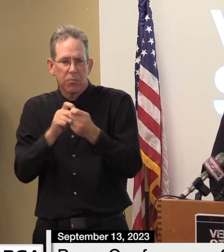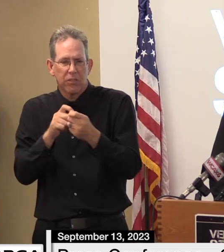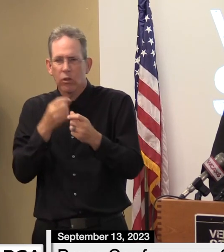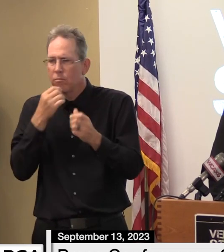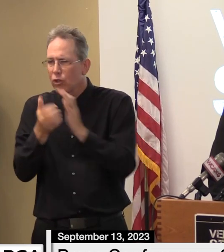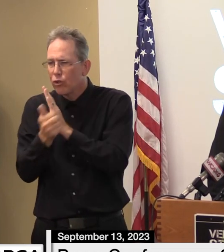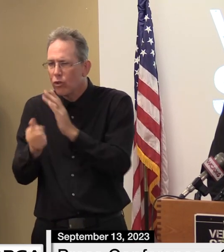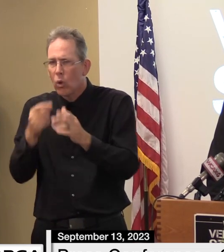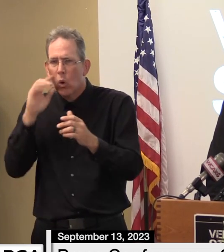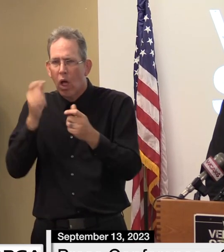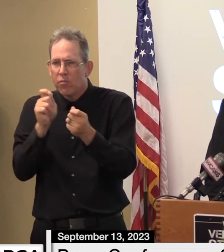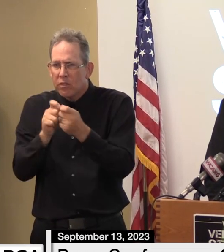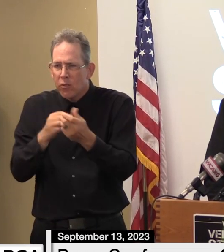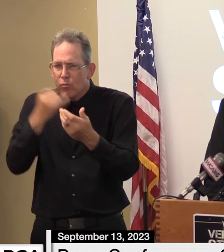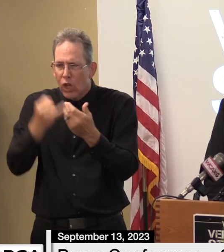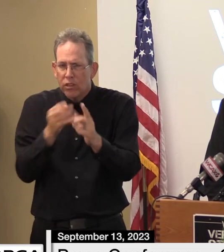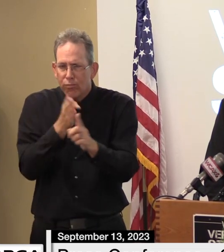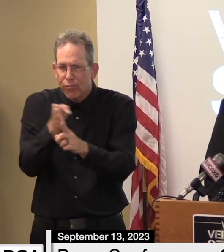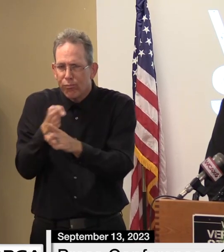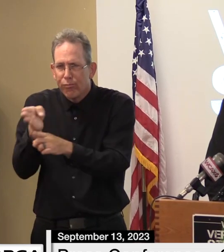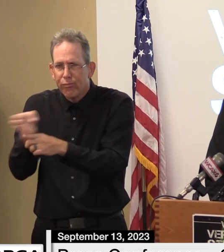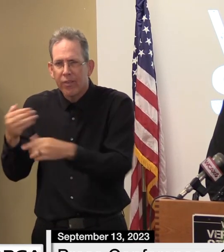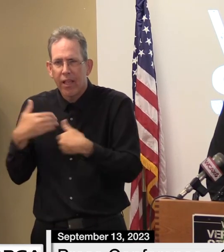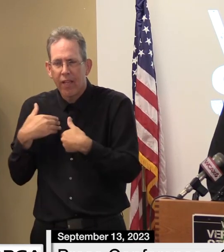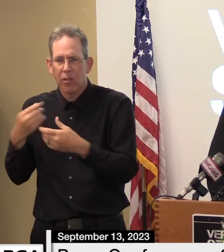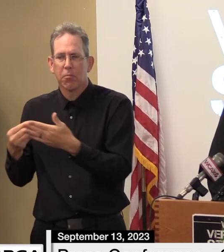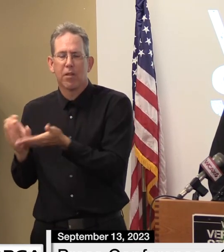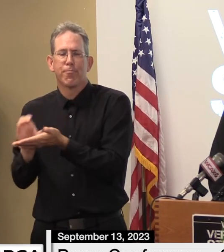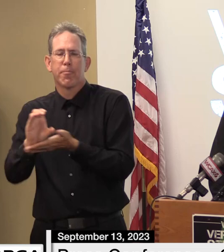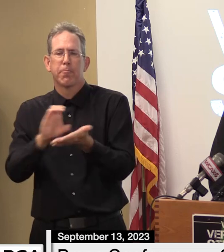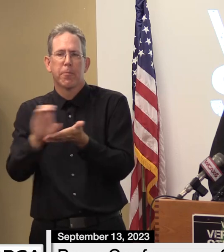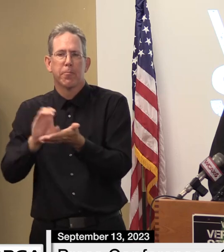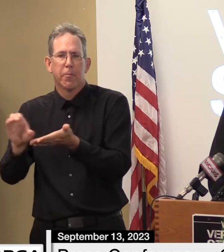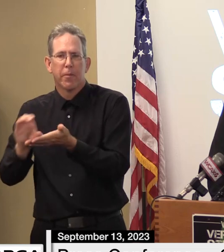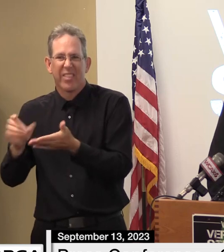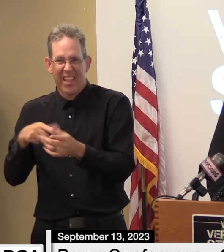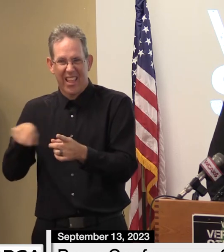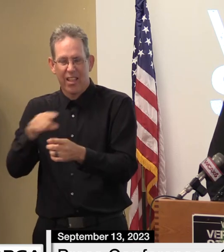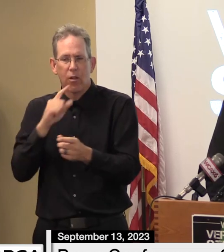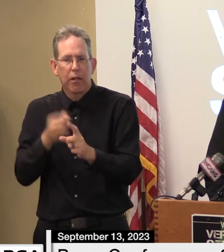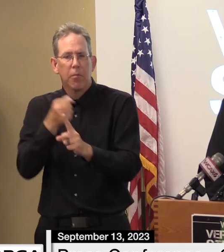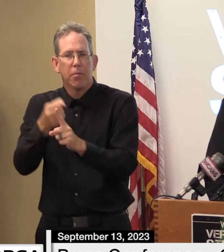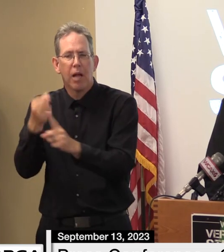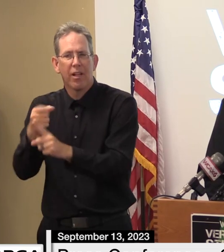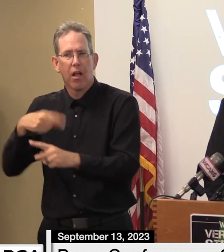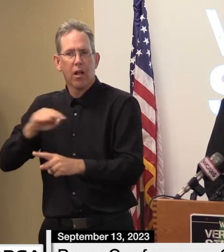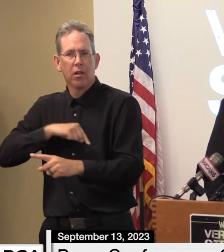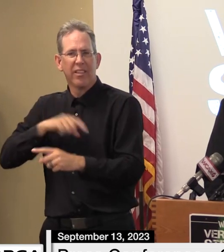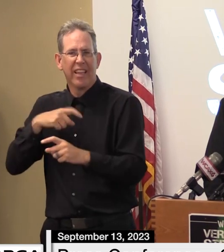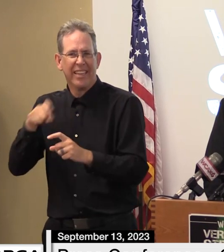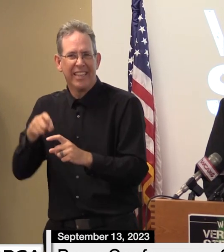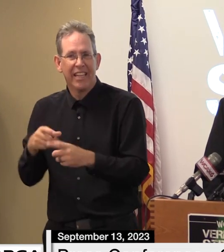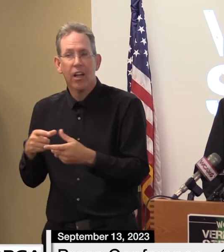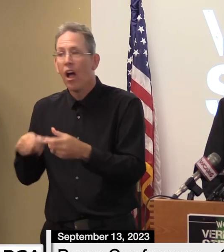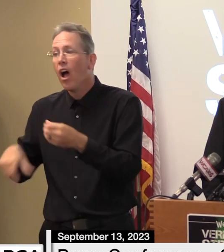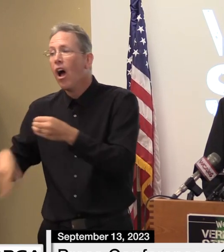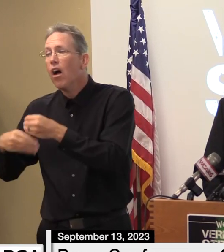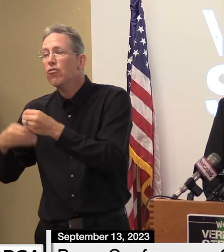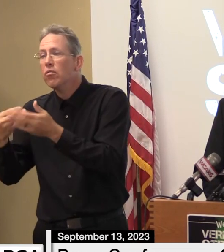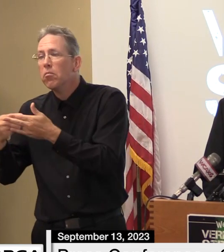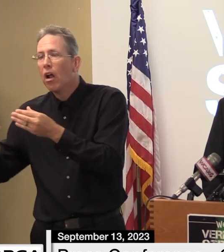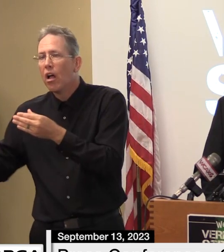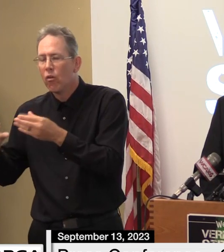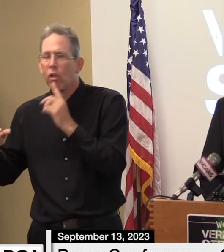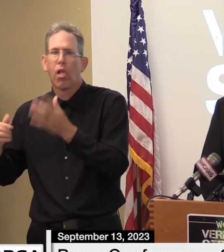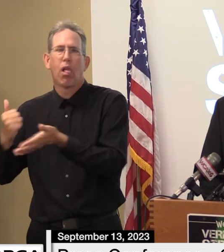find projects that would have the biggest impact and the biggest need, but also to be able to leverage the additional funds to make the biggest impact. So